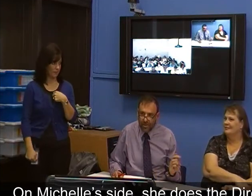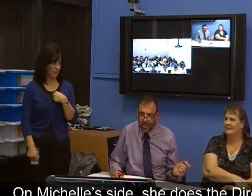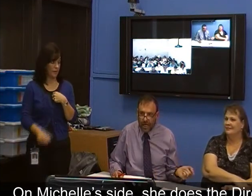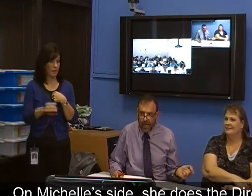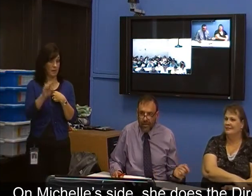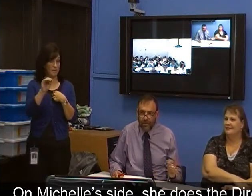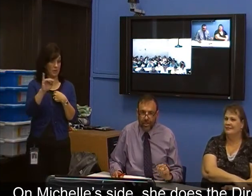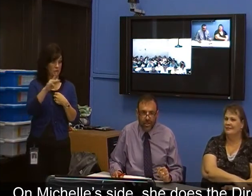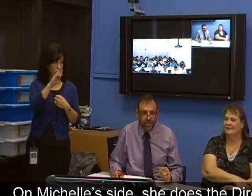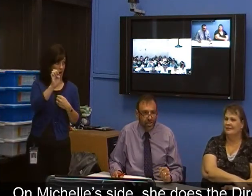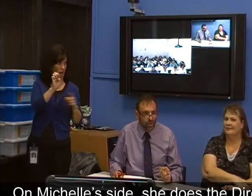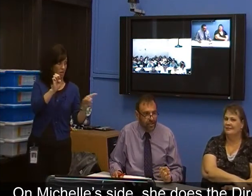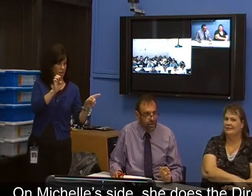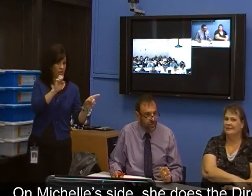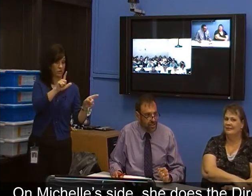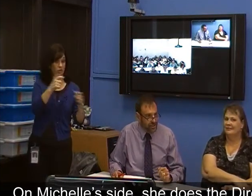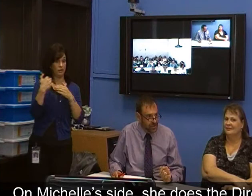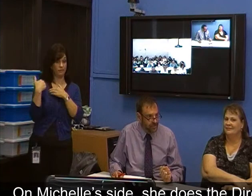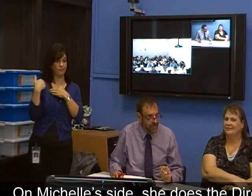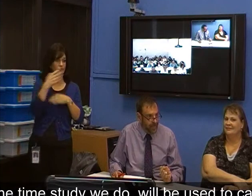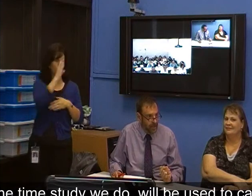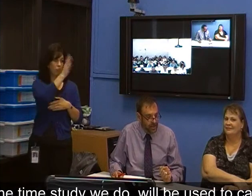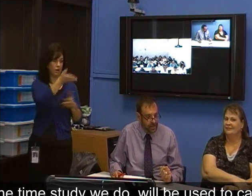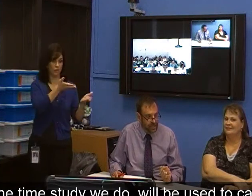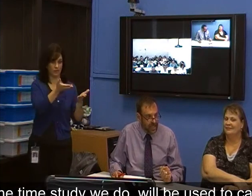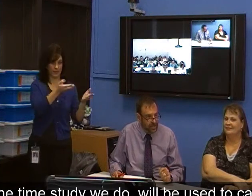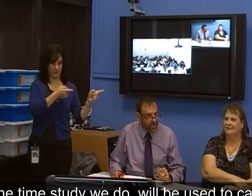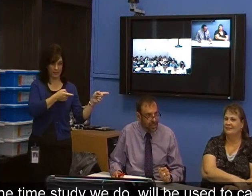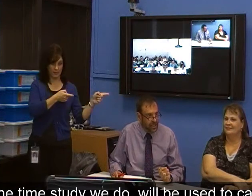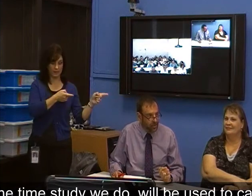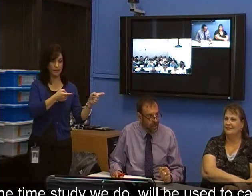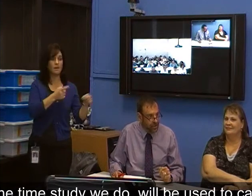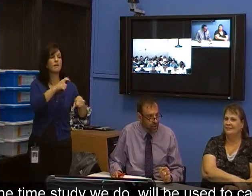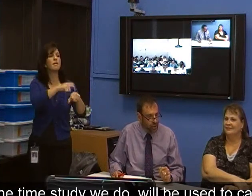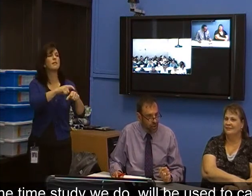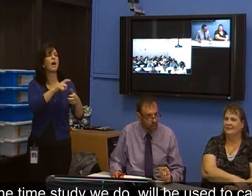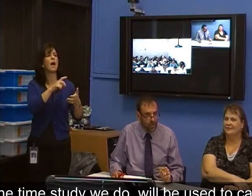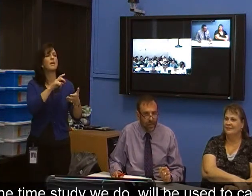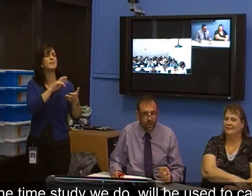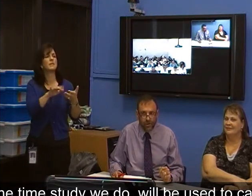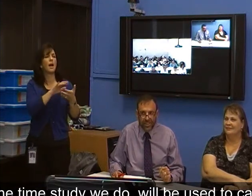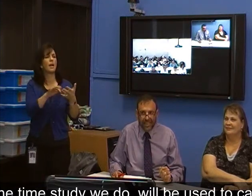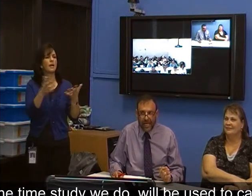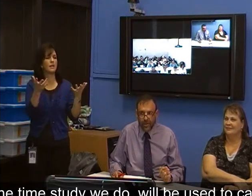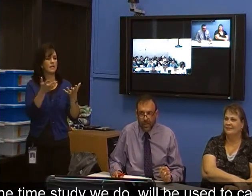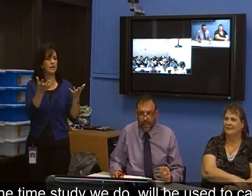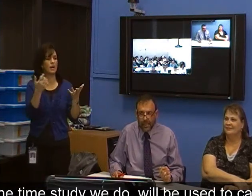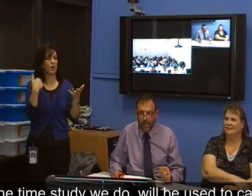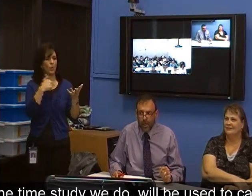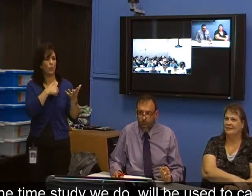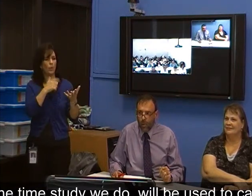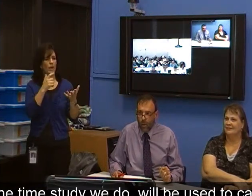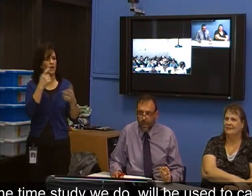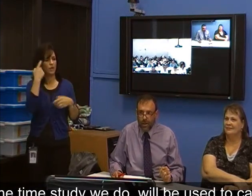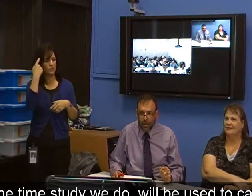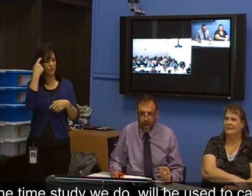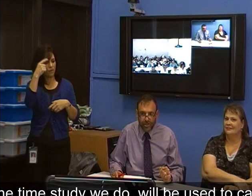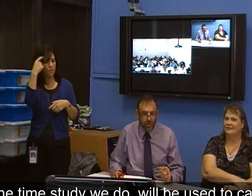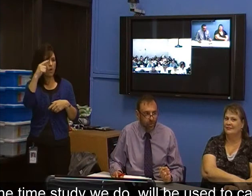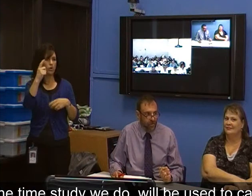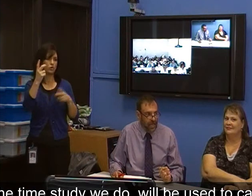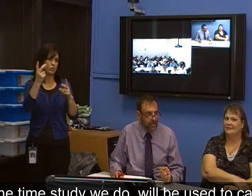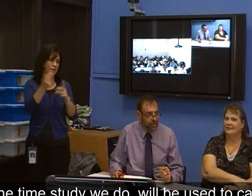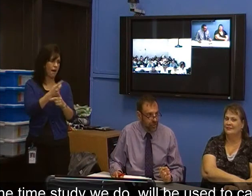On Michelle's side, she does the direct services. The Timestudy that we do will be used to calculate what